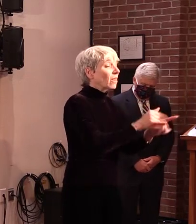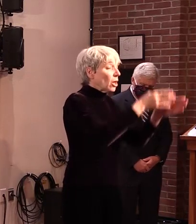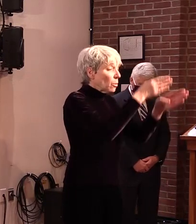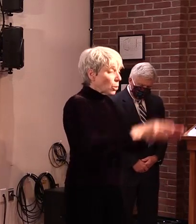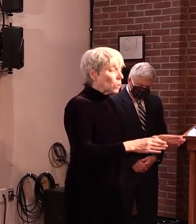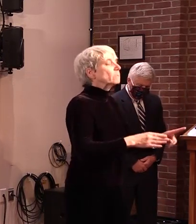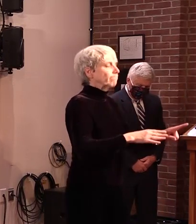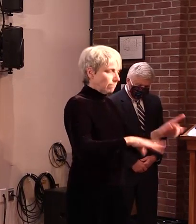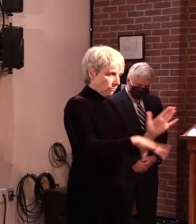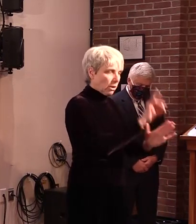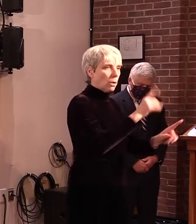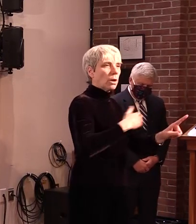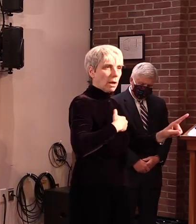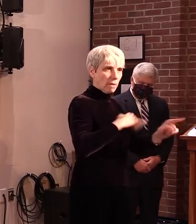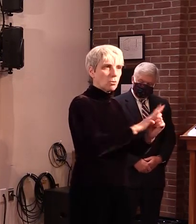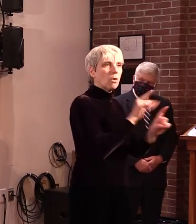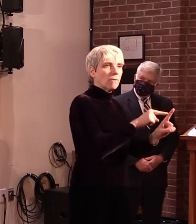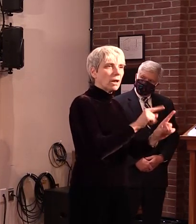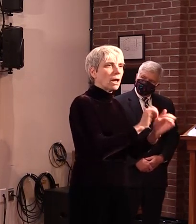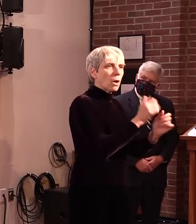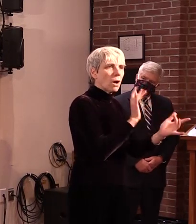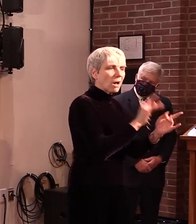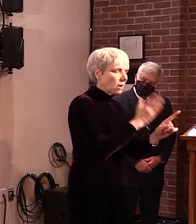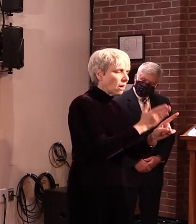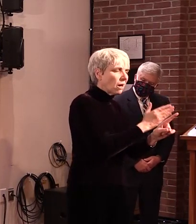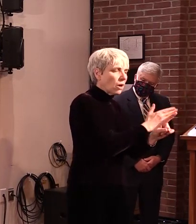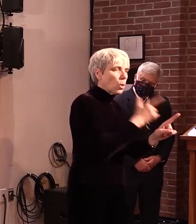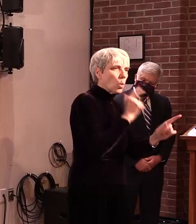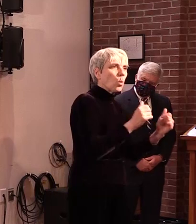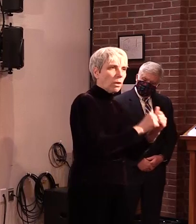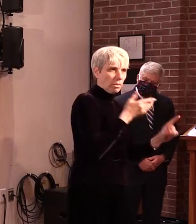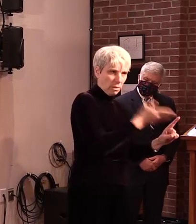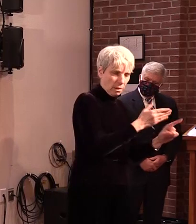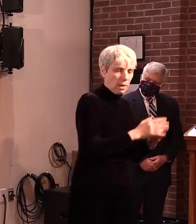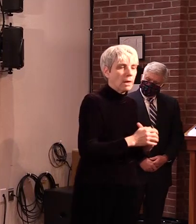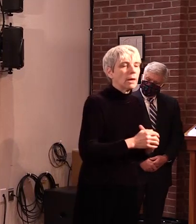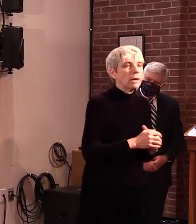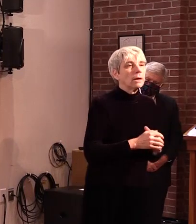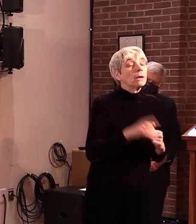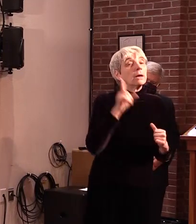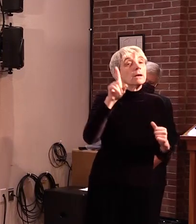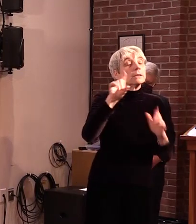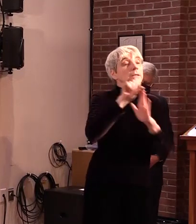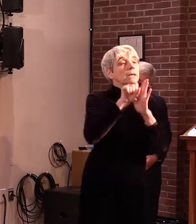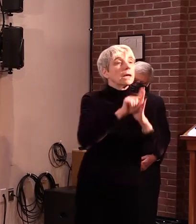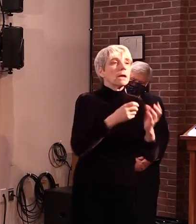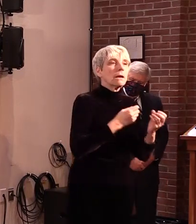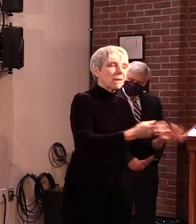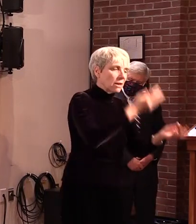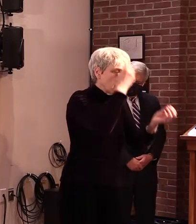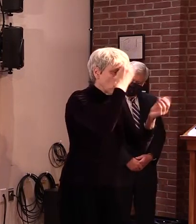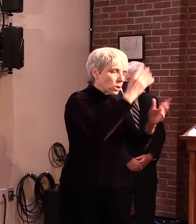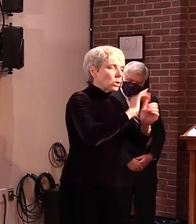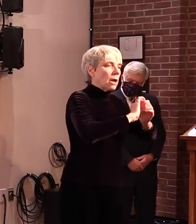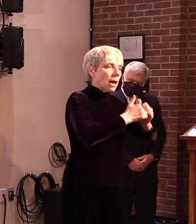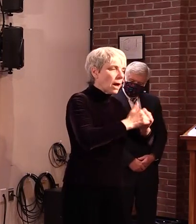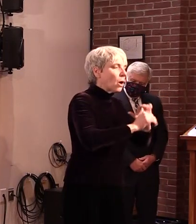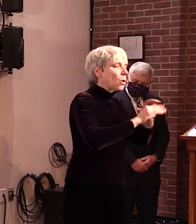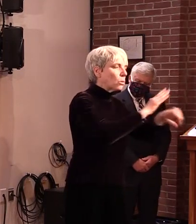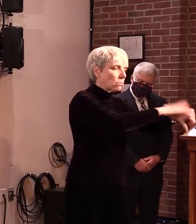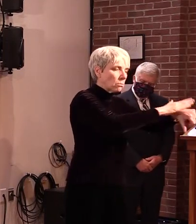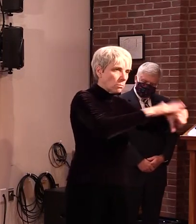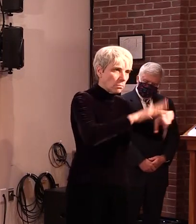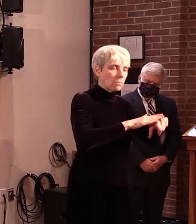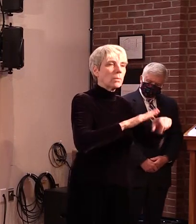Both superintendents also responded with effective communications using information provided by the state to alert parents and the communities to